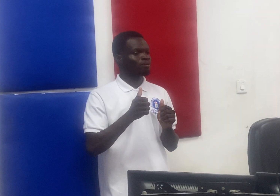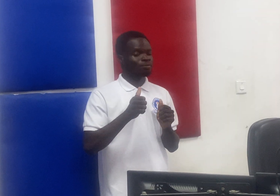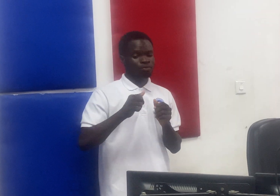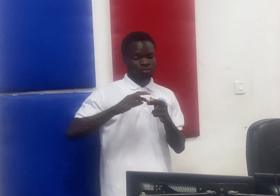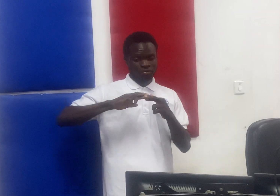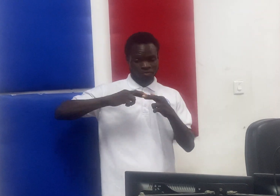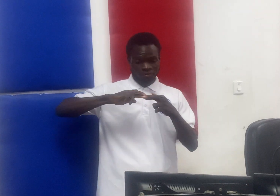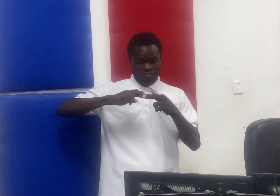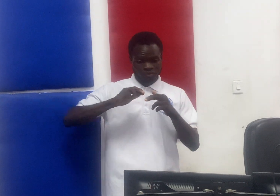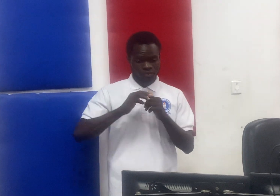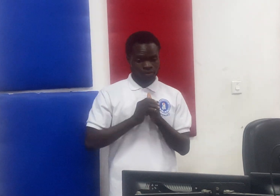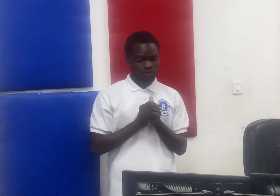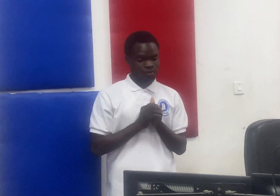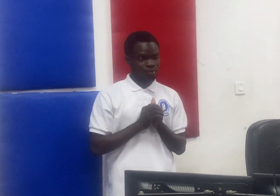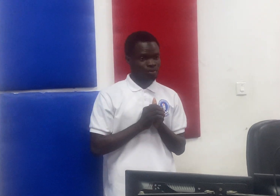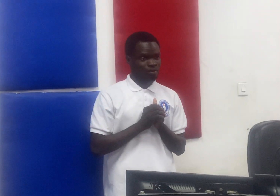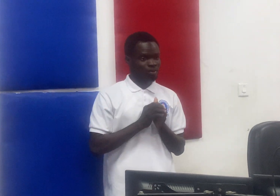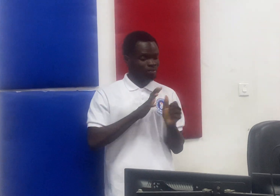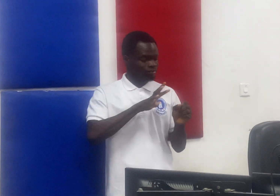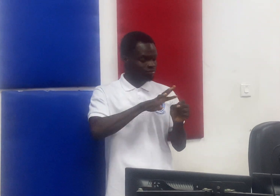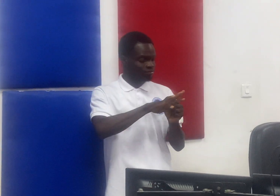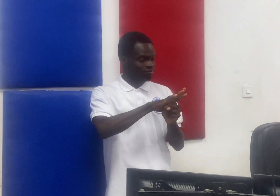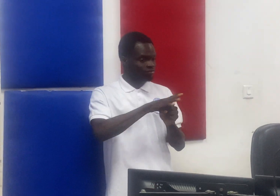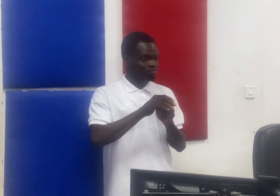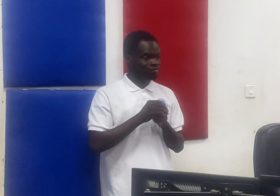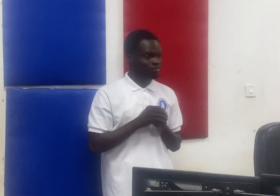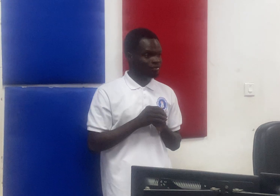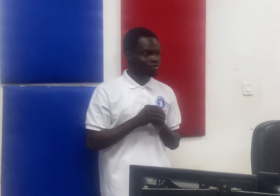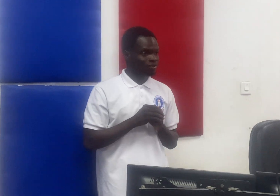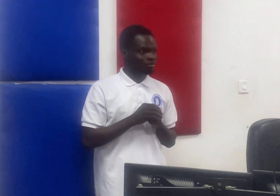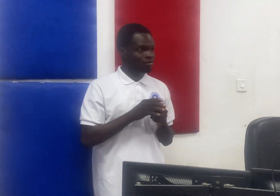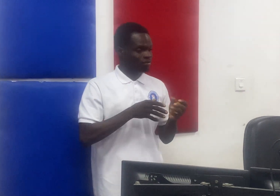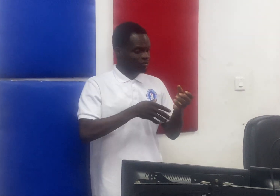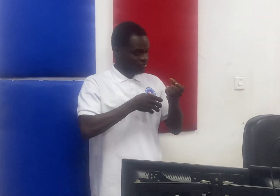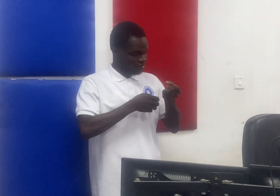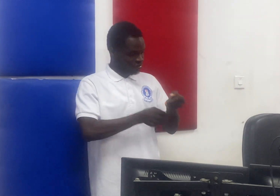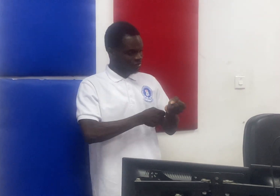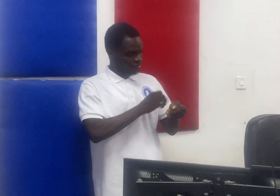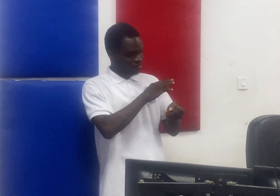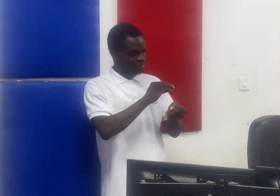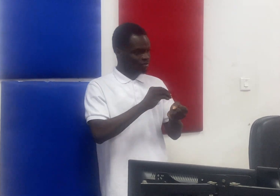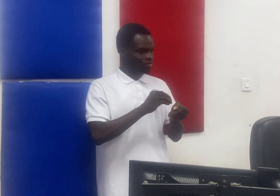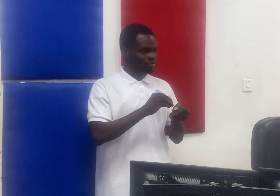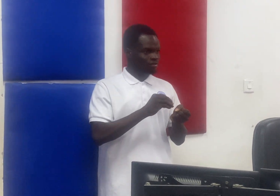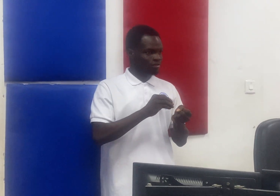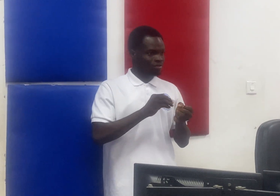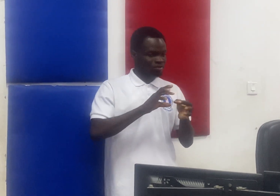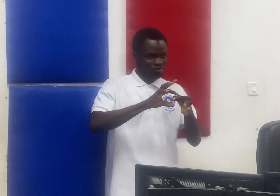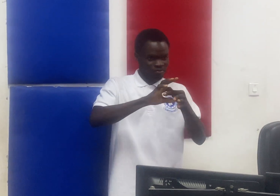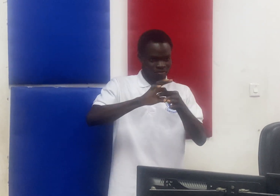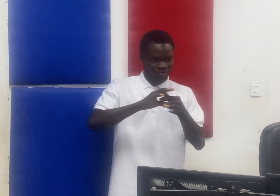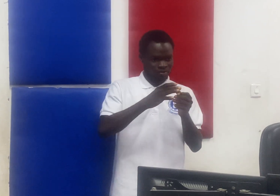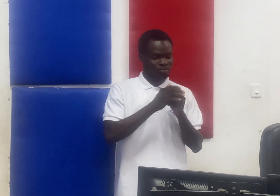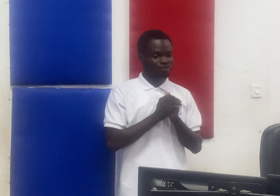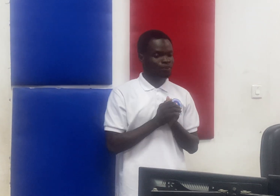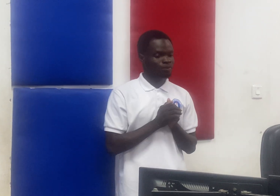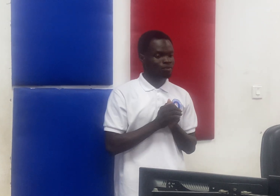It's based on affection, it's based on trust and companion. So all persons